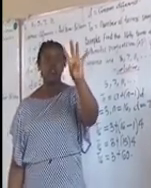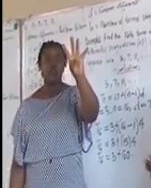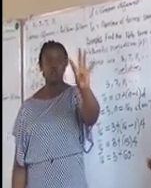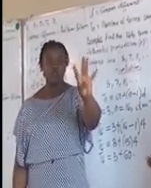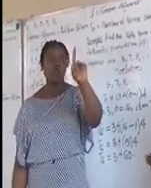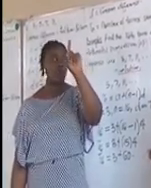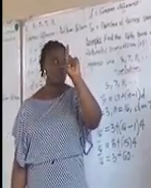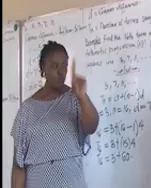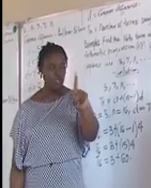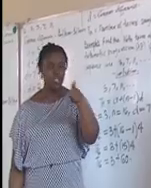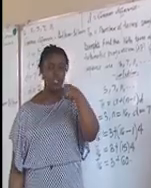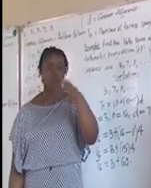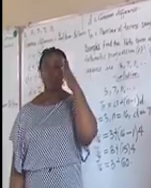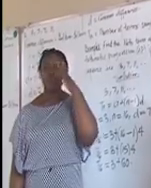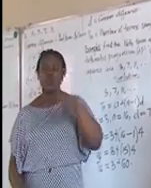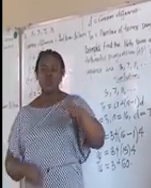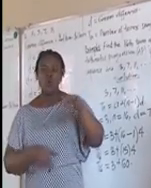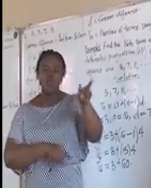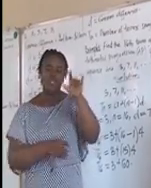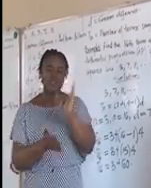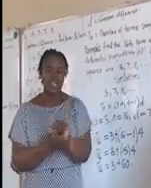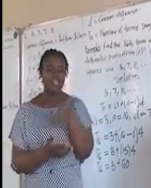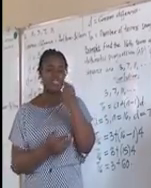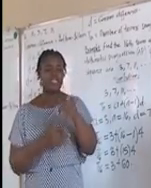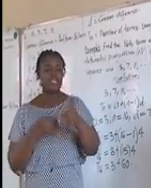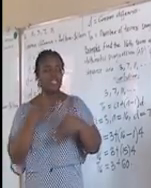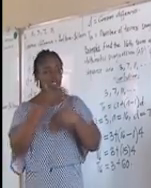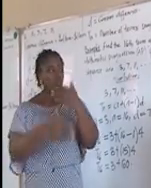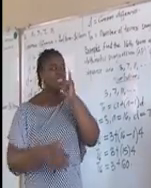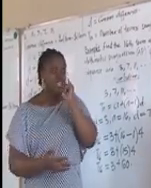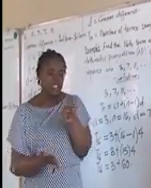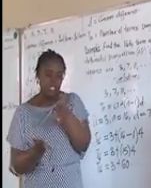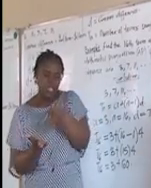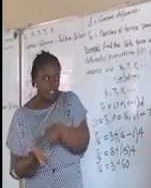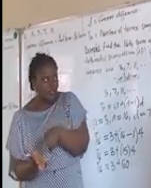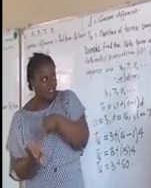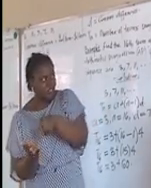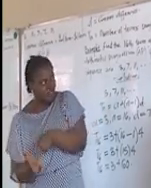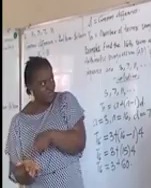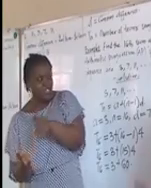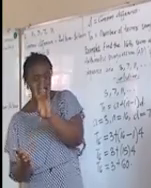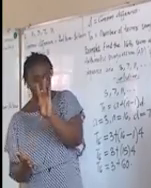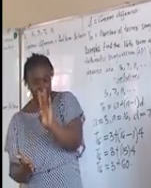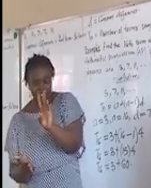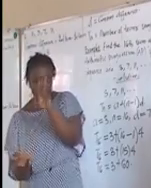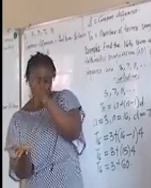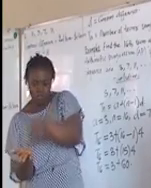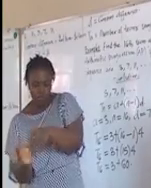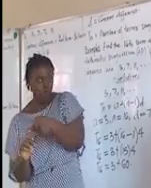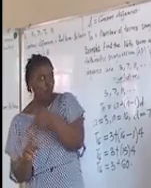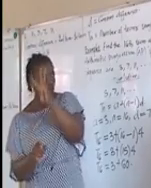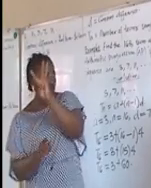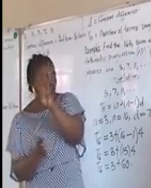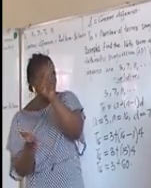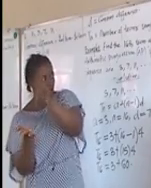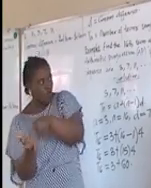the sequence is decreasing. Unlike the first example, that the sequence is increasing.